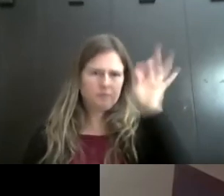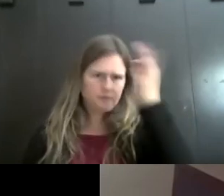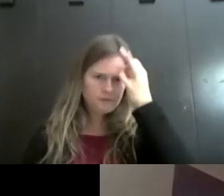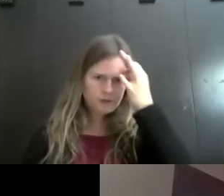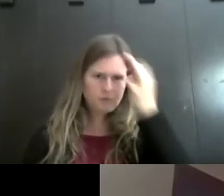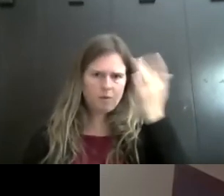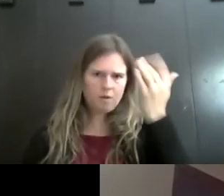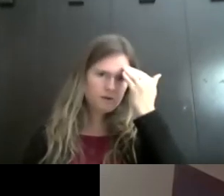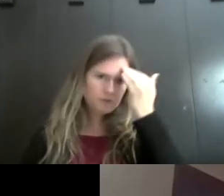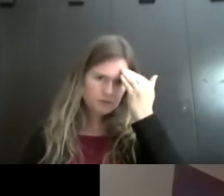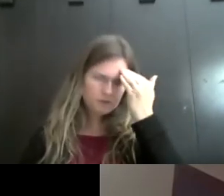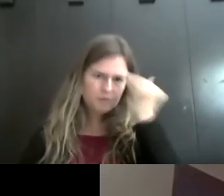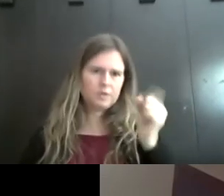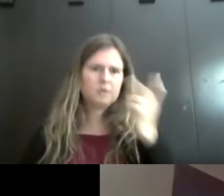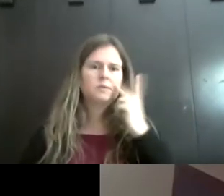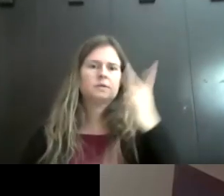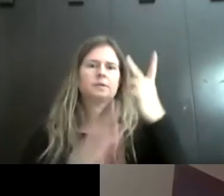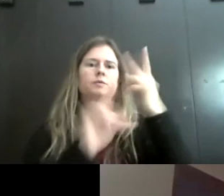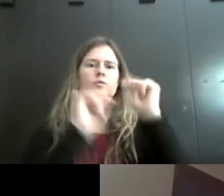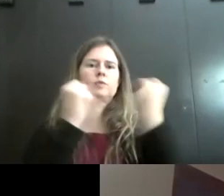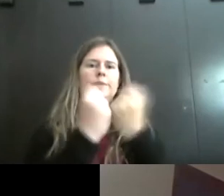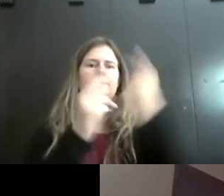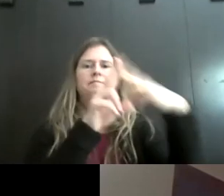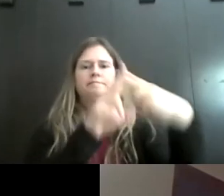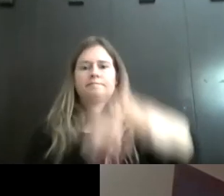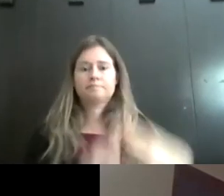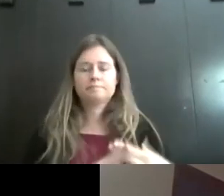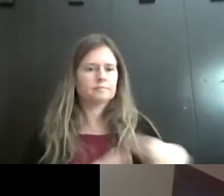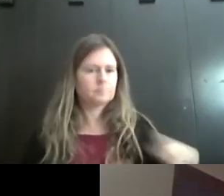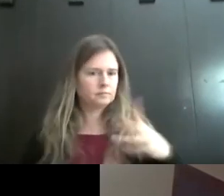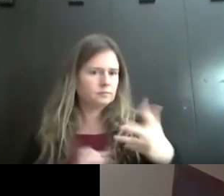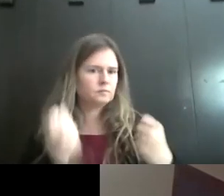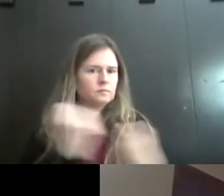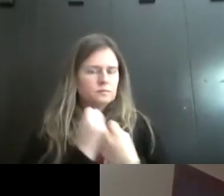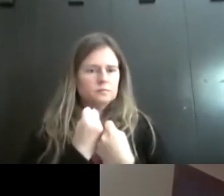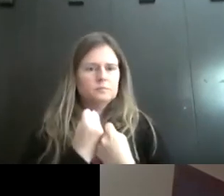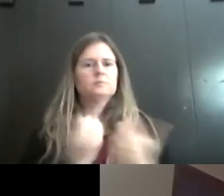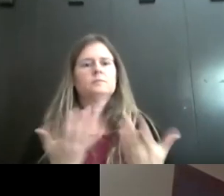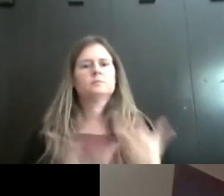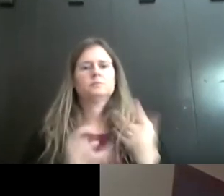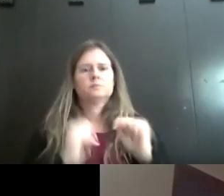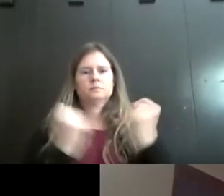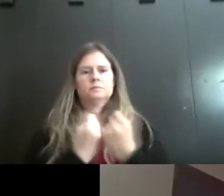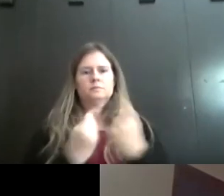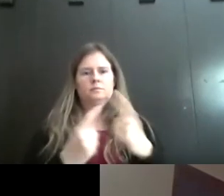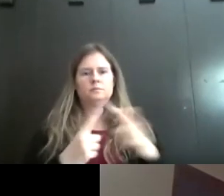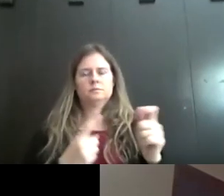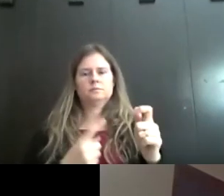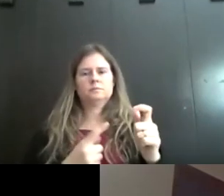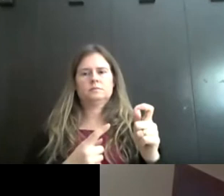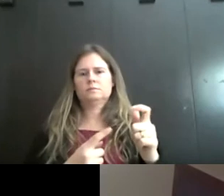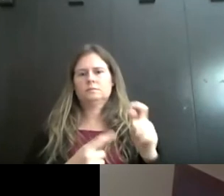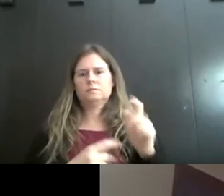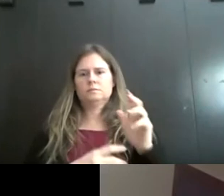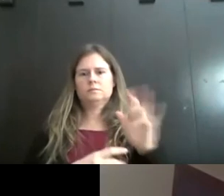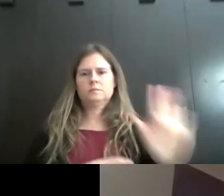review. And if there's a tribe there that you want to support, maybe there's a tribe from where your